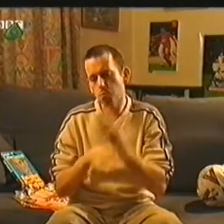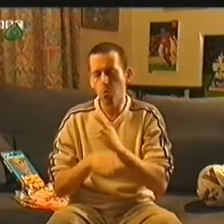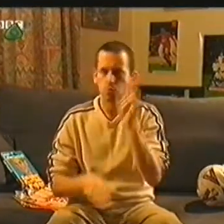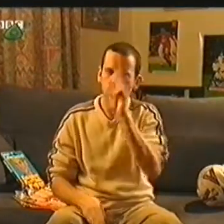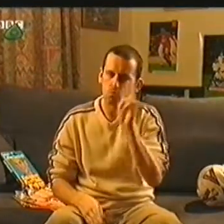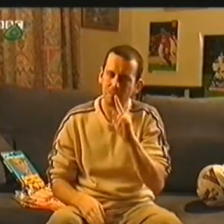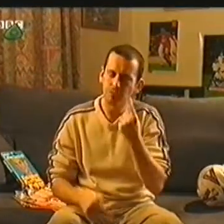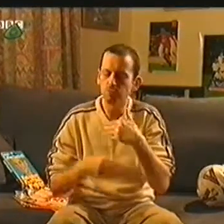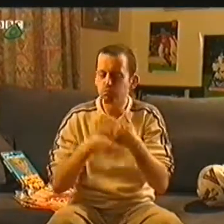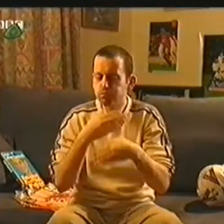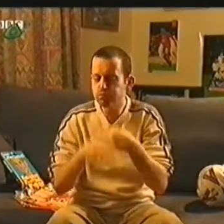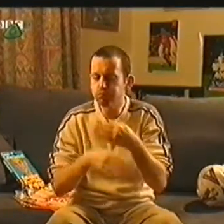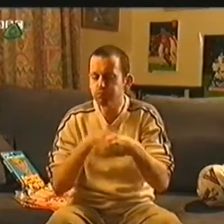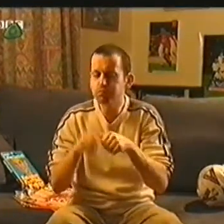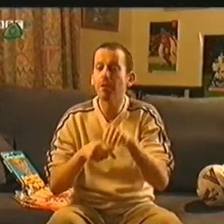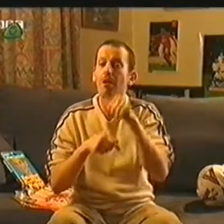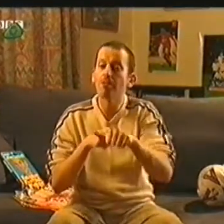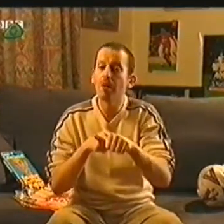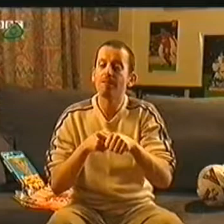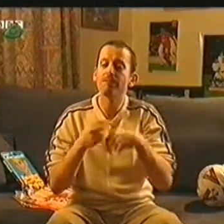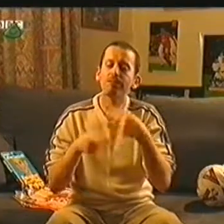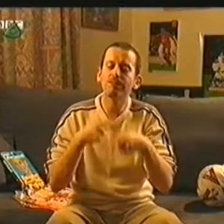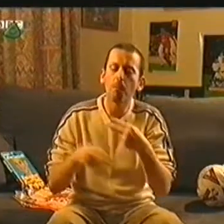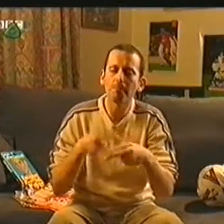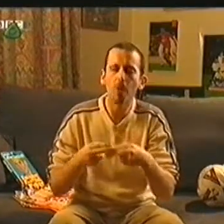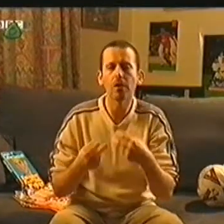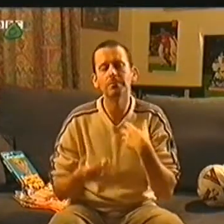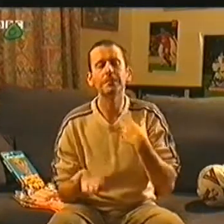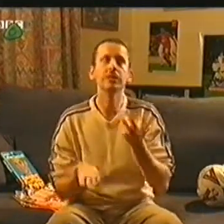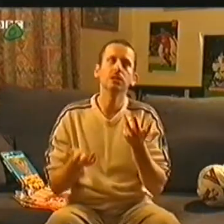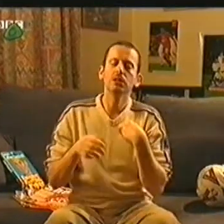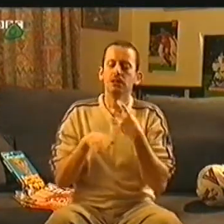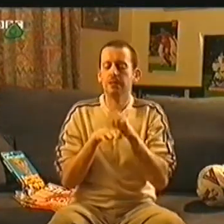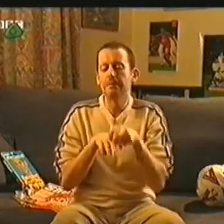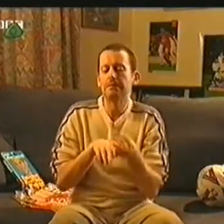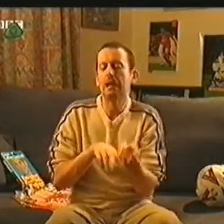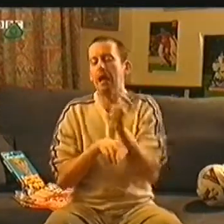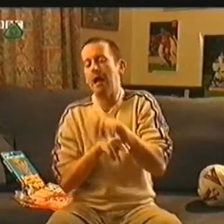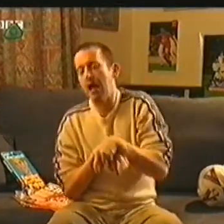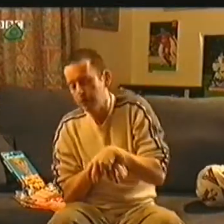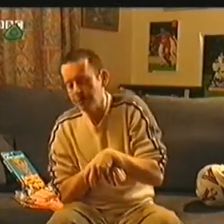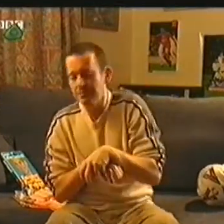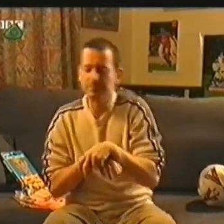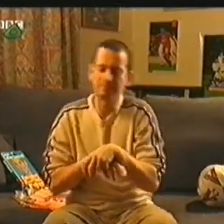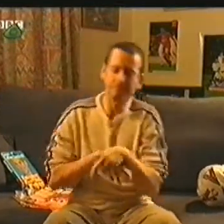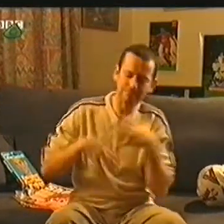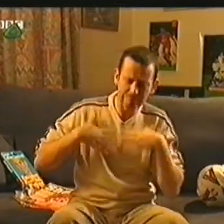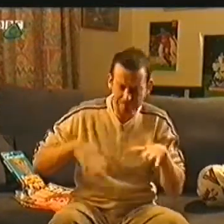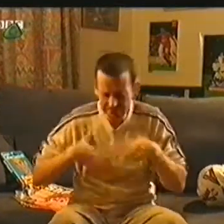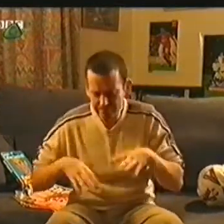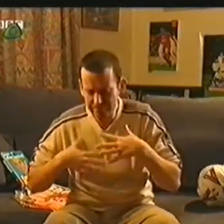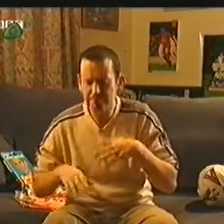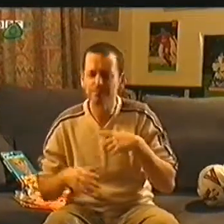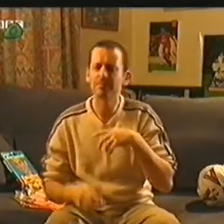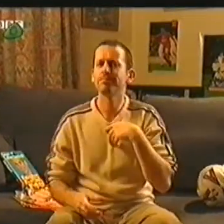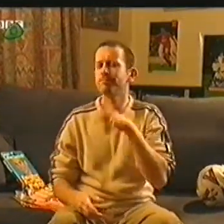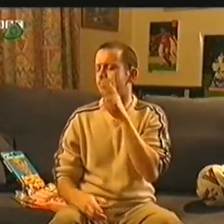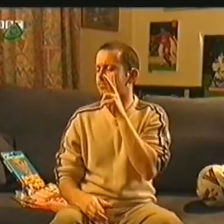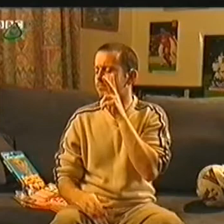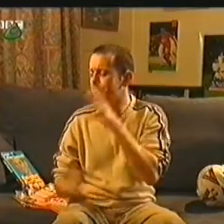to do was get through the grind of a morning's schoolwork and keep his excitement under control. Josh rubbed his eyes and jumped out of bed, automatically